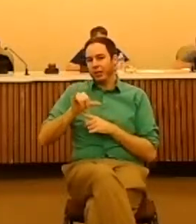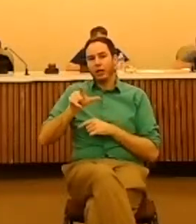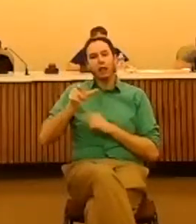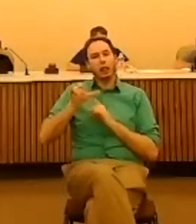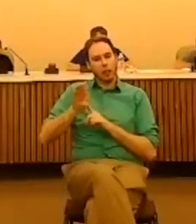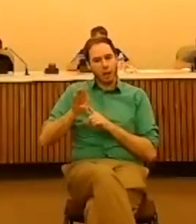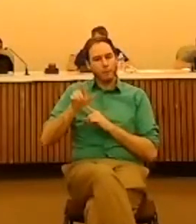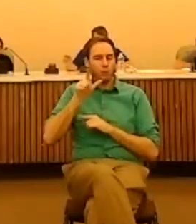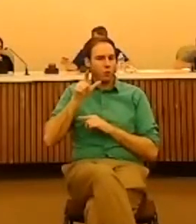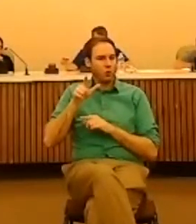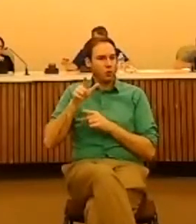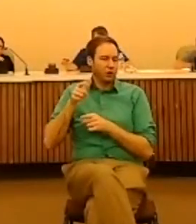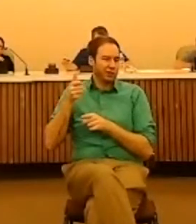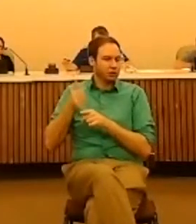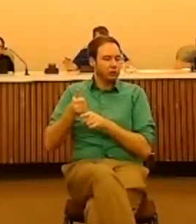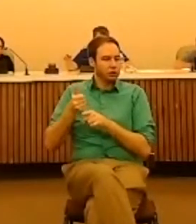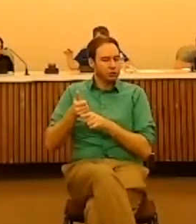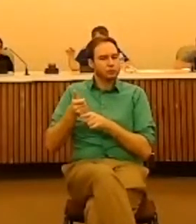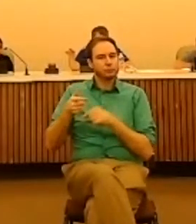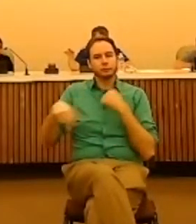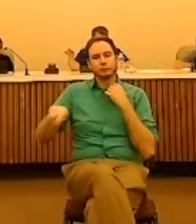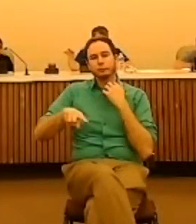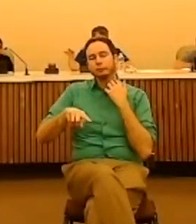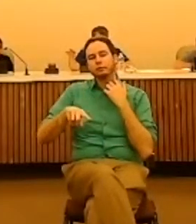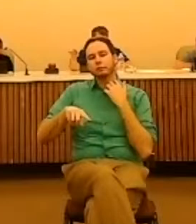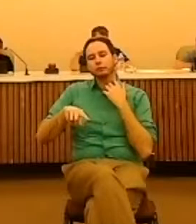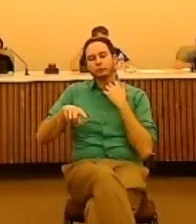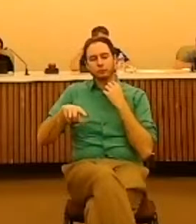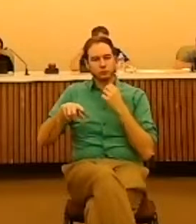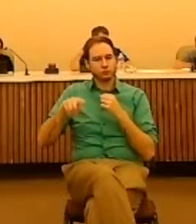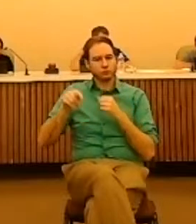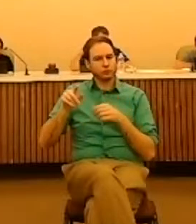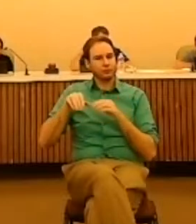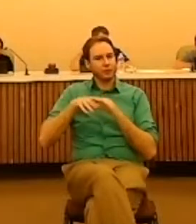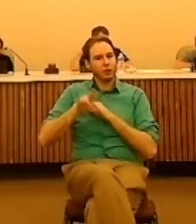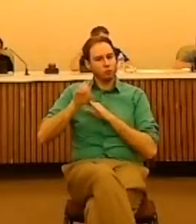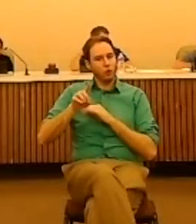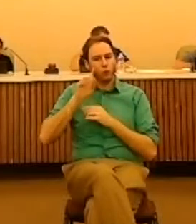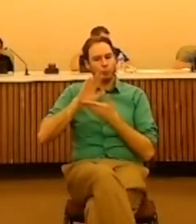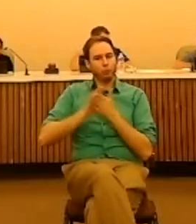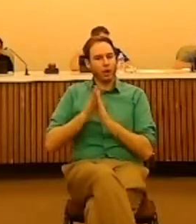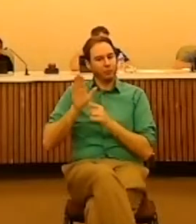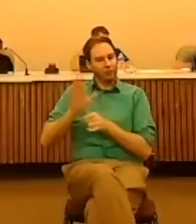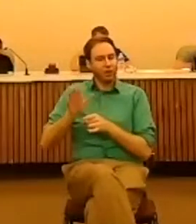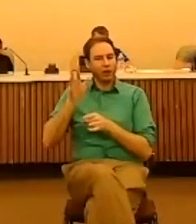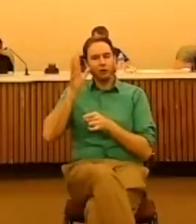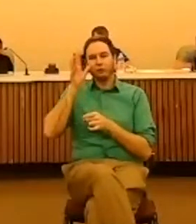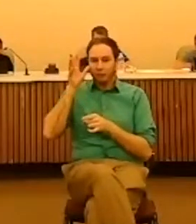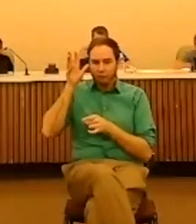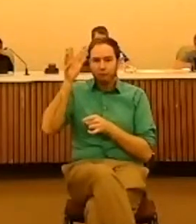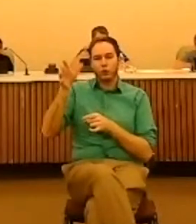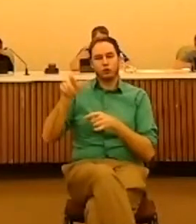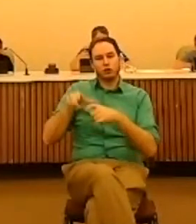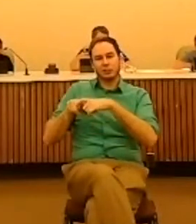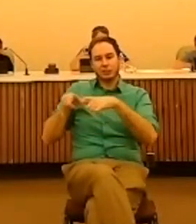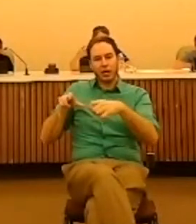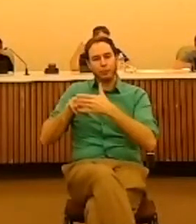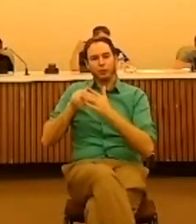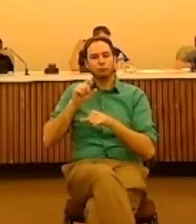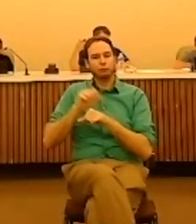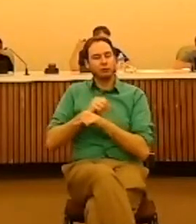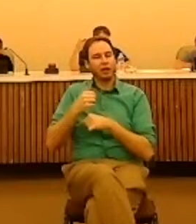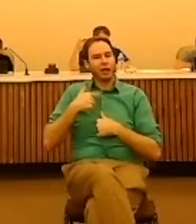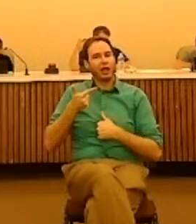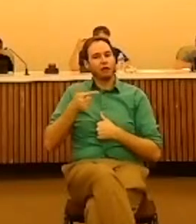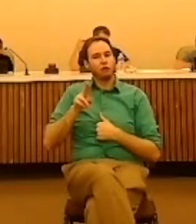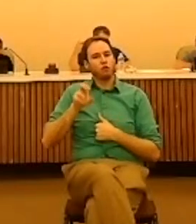club that essentially the access road will become their future sideline so that they'll actually have a gravel base and